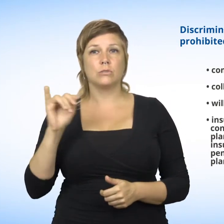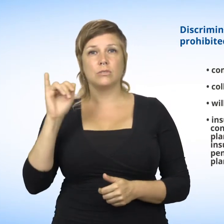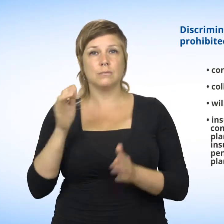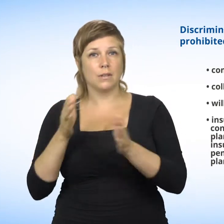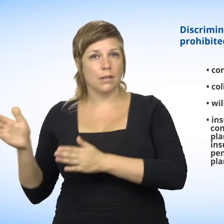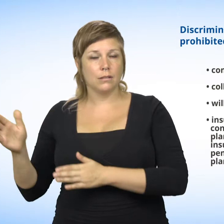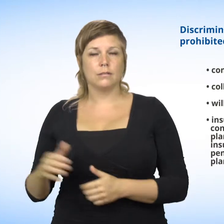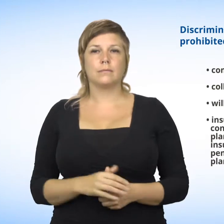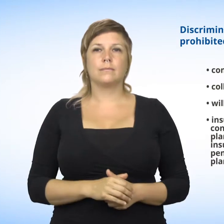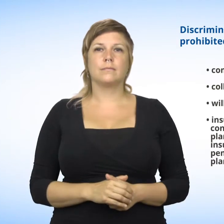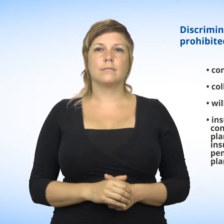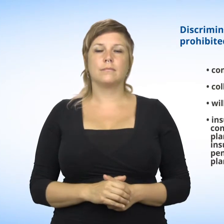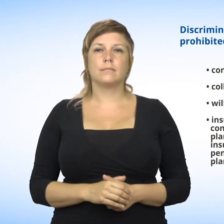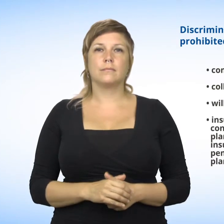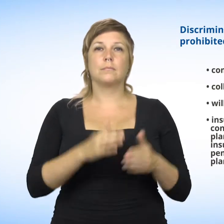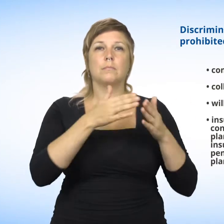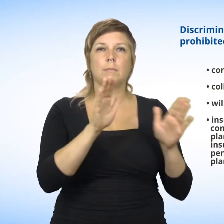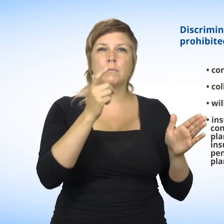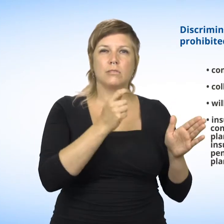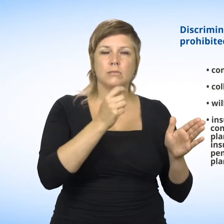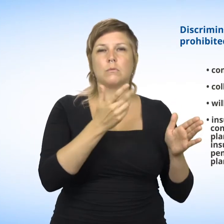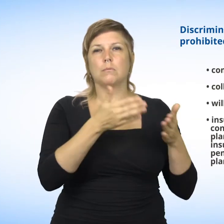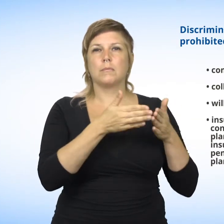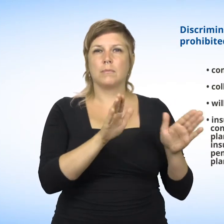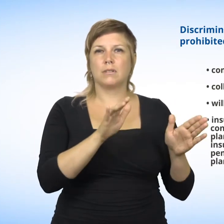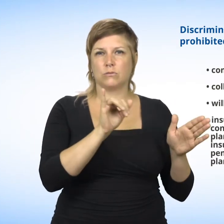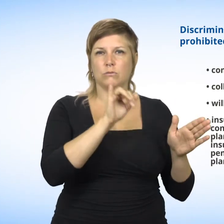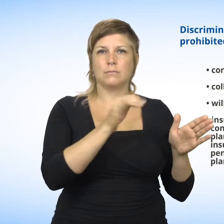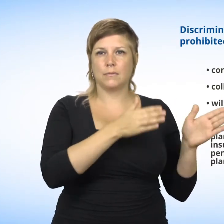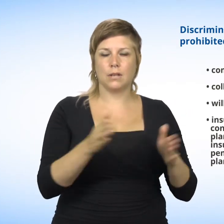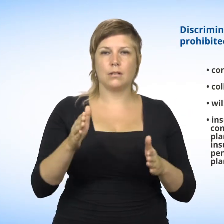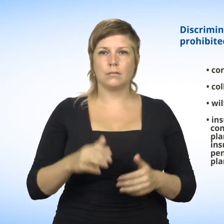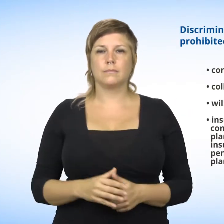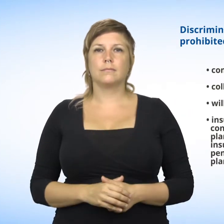pension or insurance plans, public pension or public insurance plans.